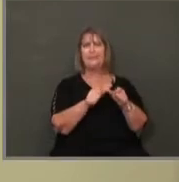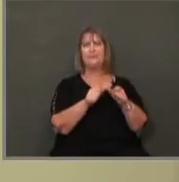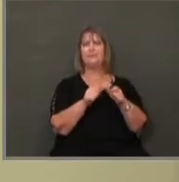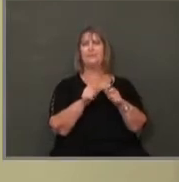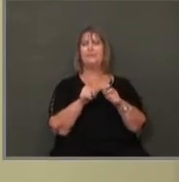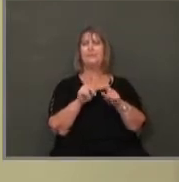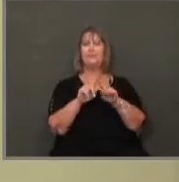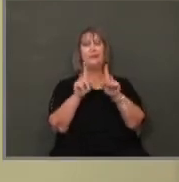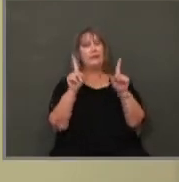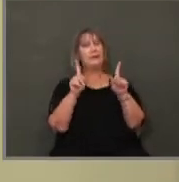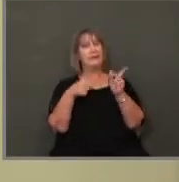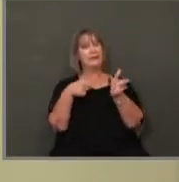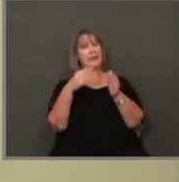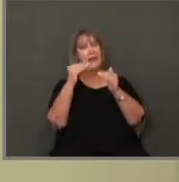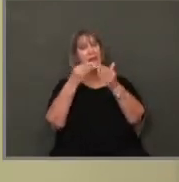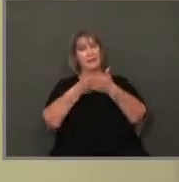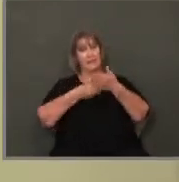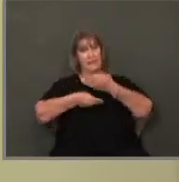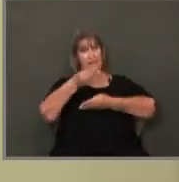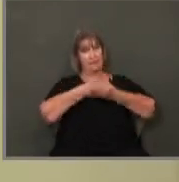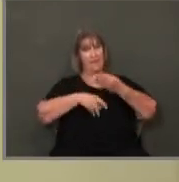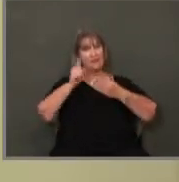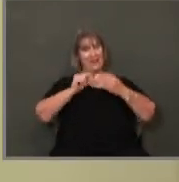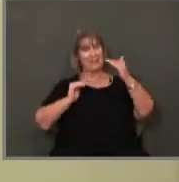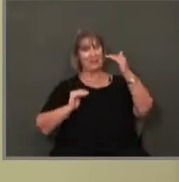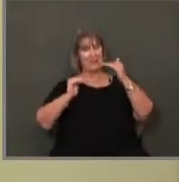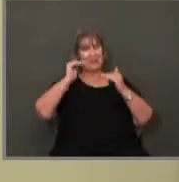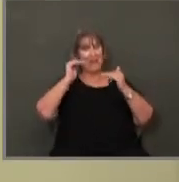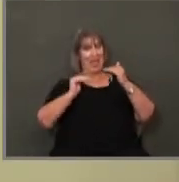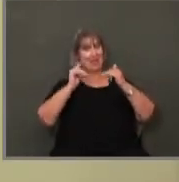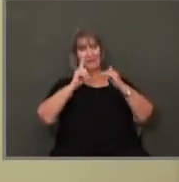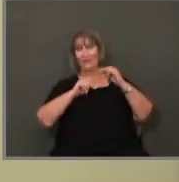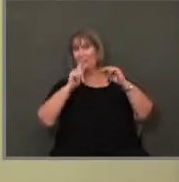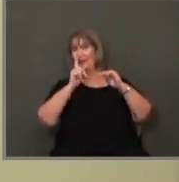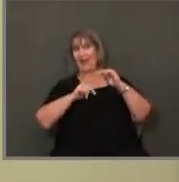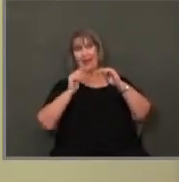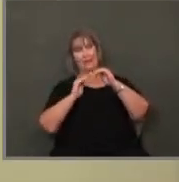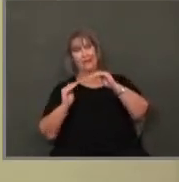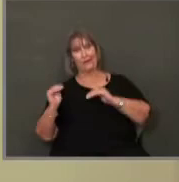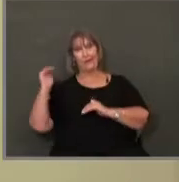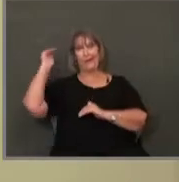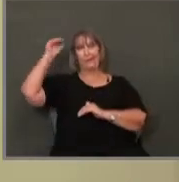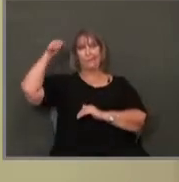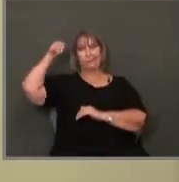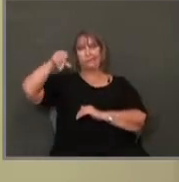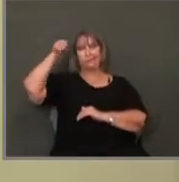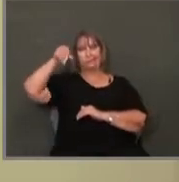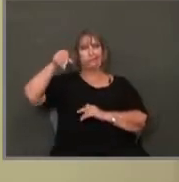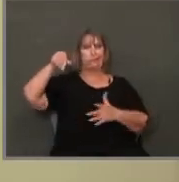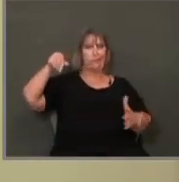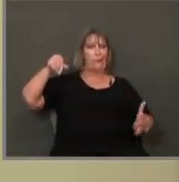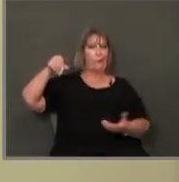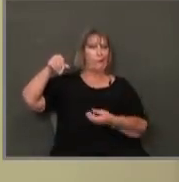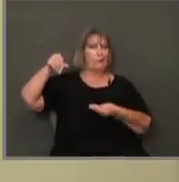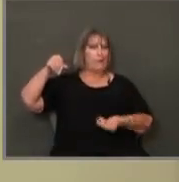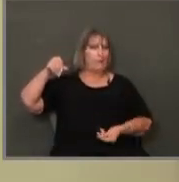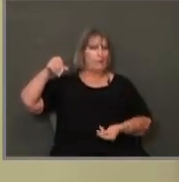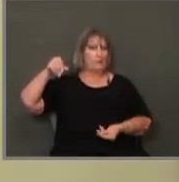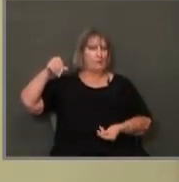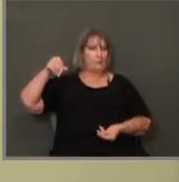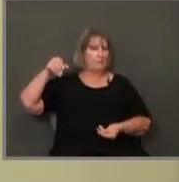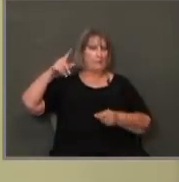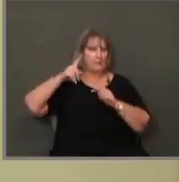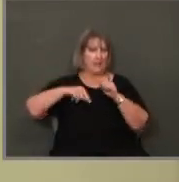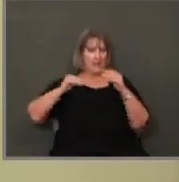balanced budget, right? And while using the money as efficiently as possible, right? And we have this conversation every year. I've had this conversation now for